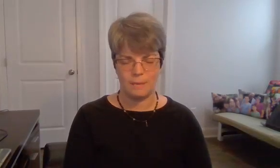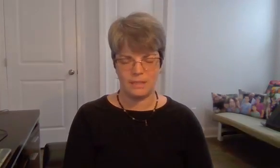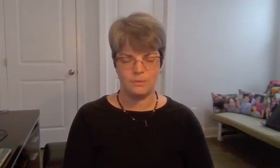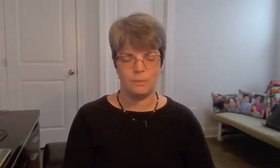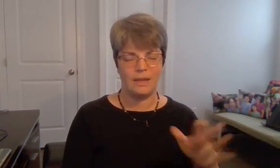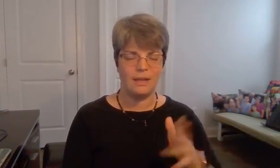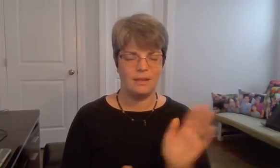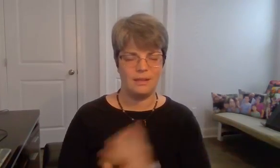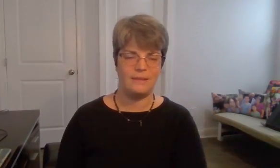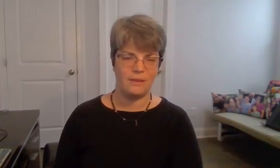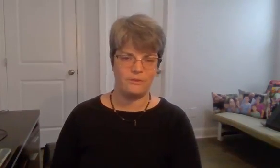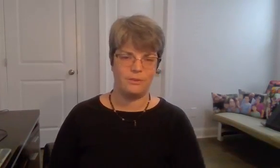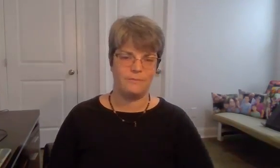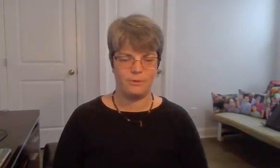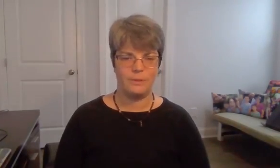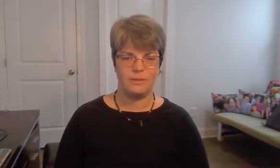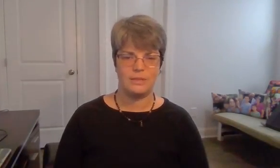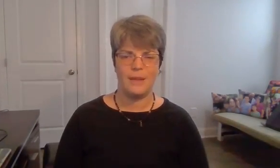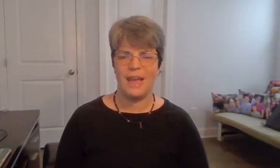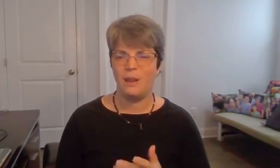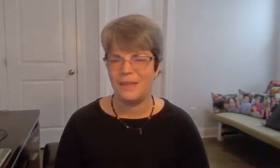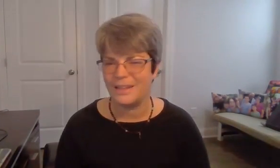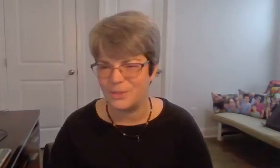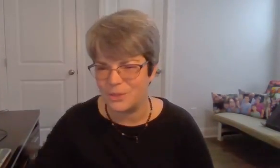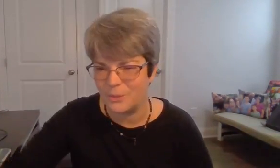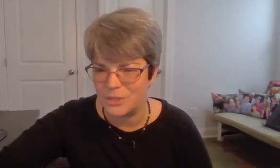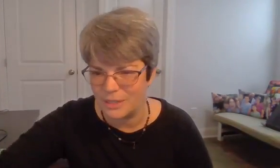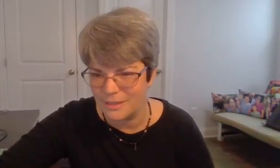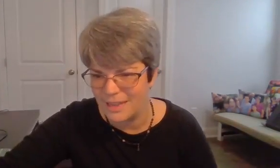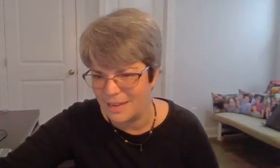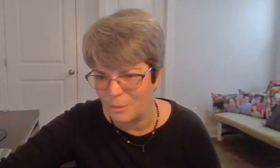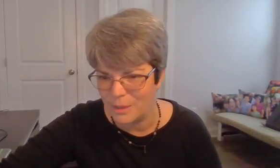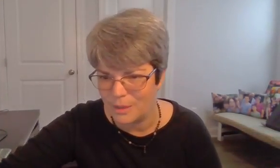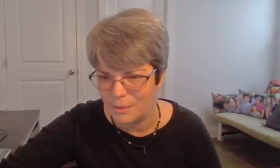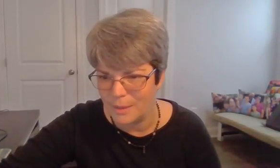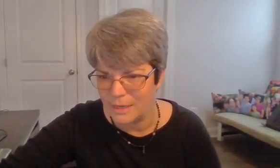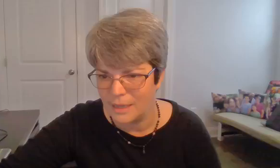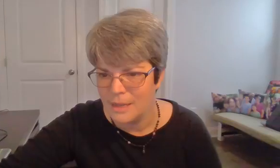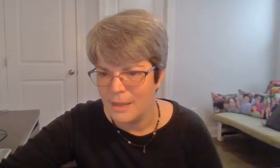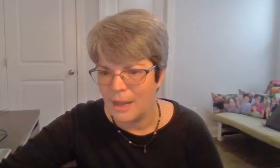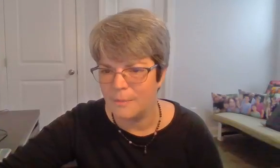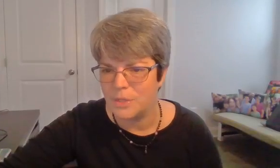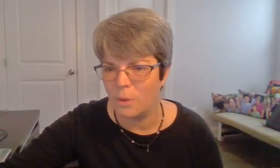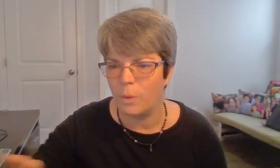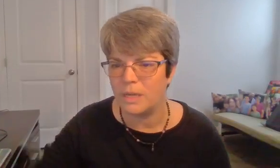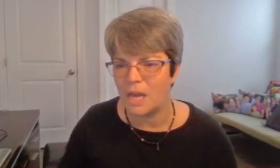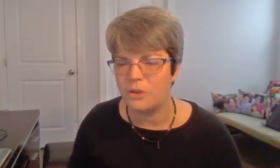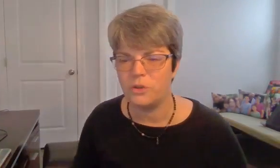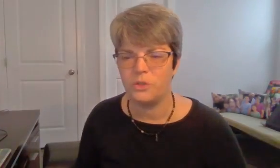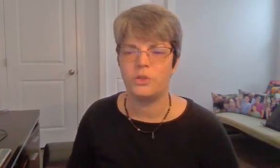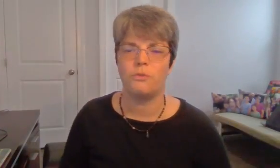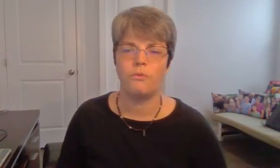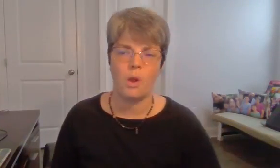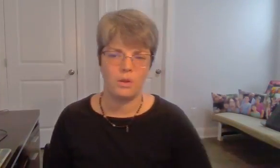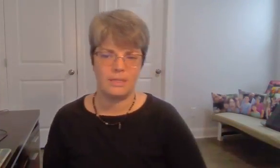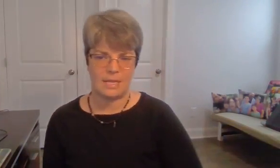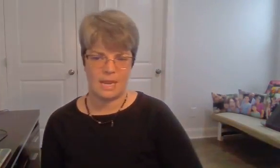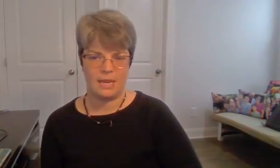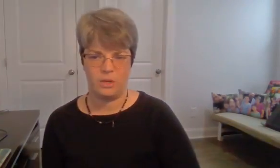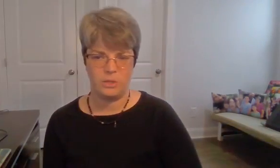this, well, I'll save that for mealtime. I hope that answered your question. Did that help at all, Amanda? So when a toddler uses the wrong sign, what do you do with